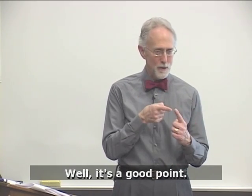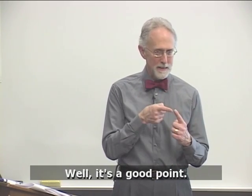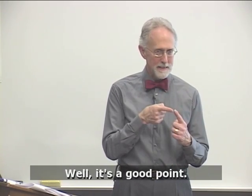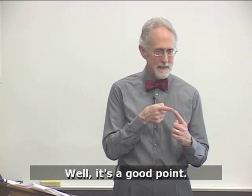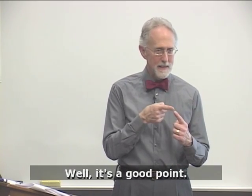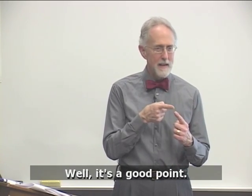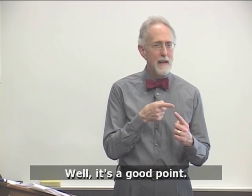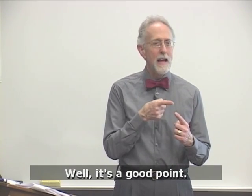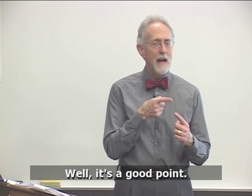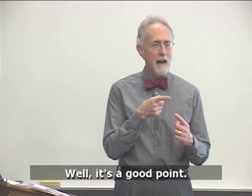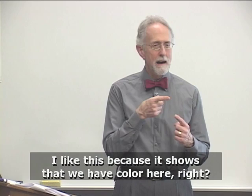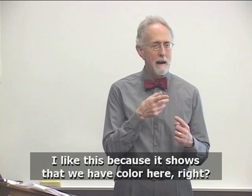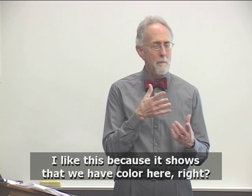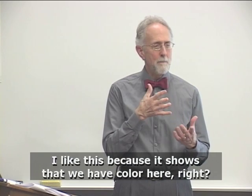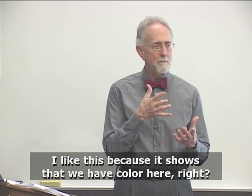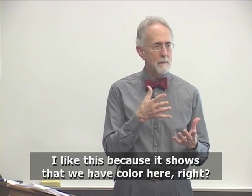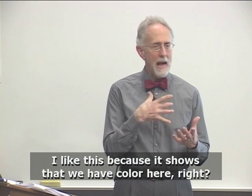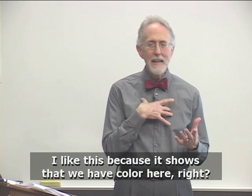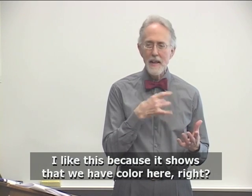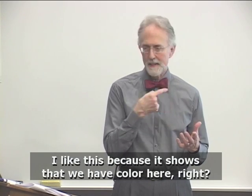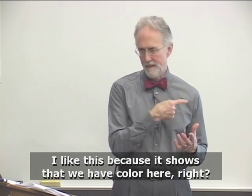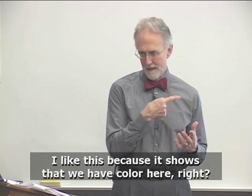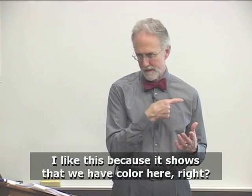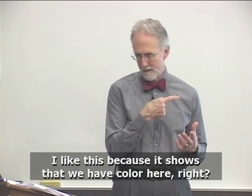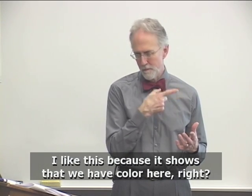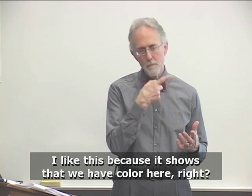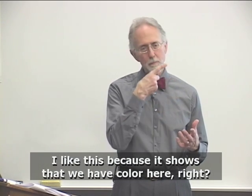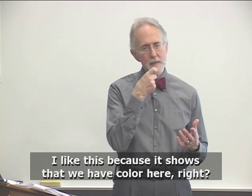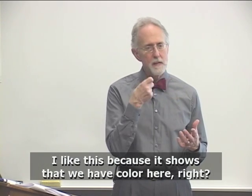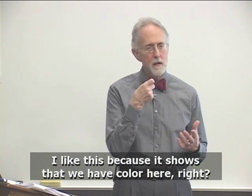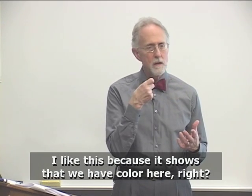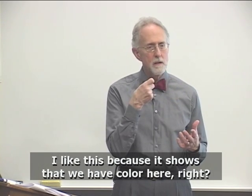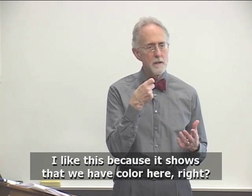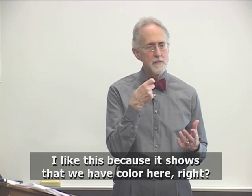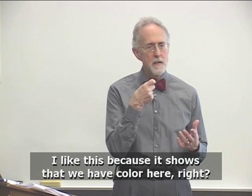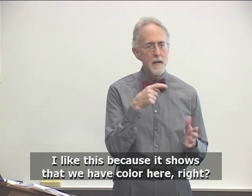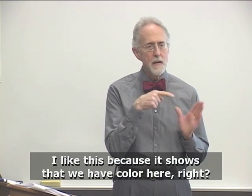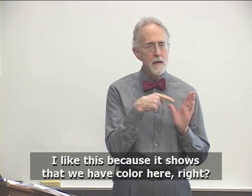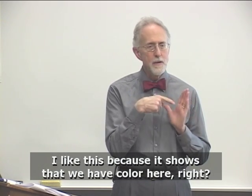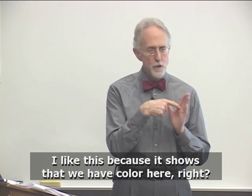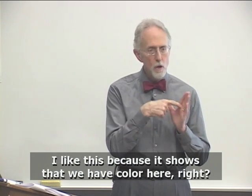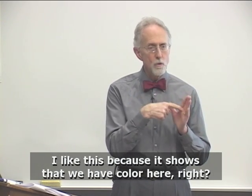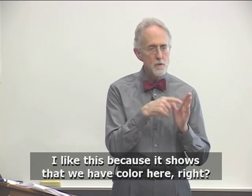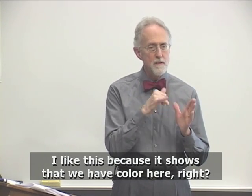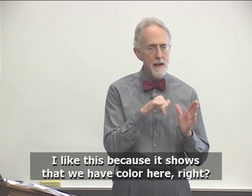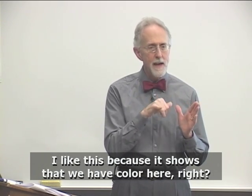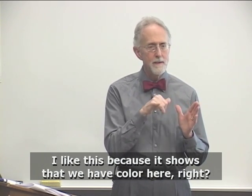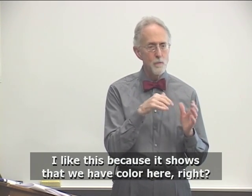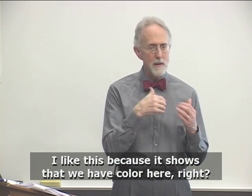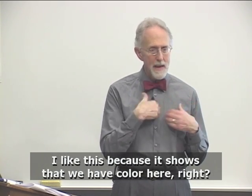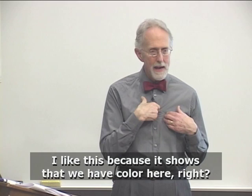point. I like this because it shows that we